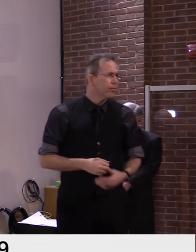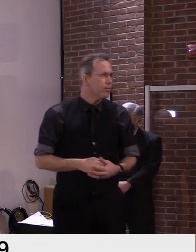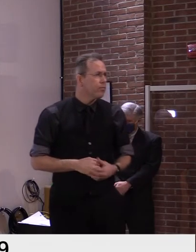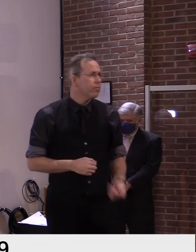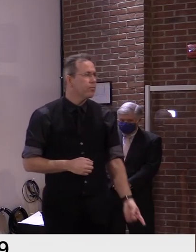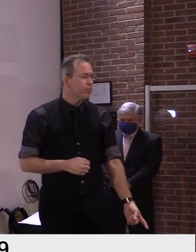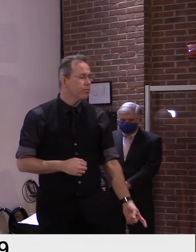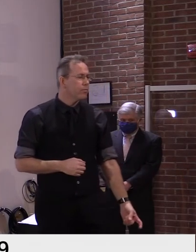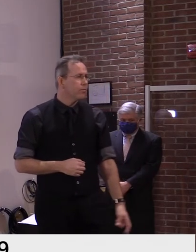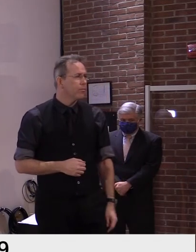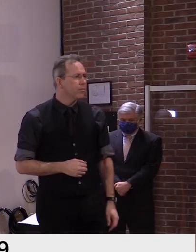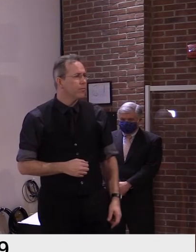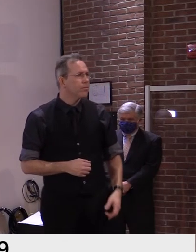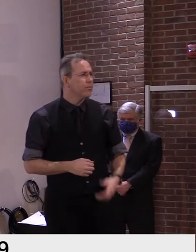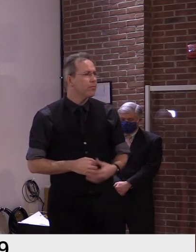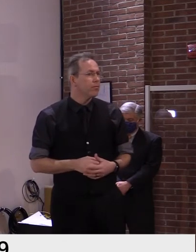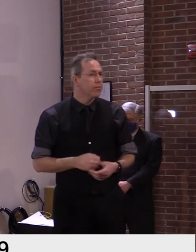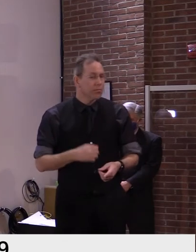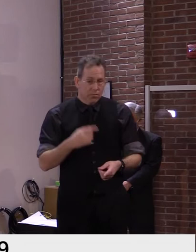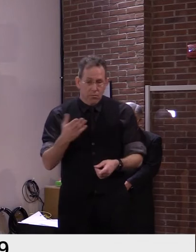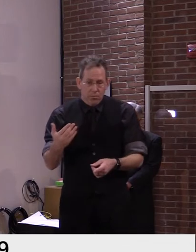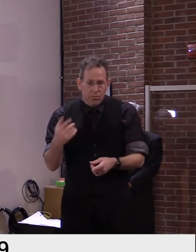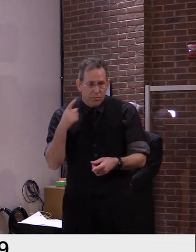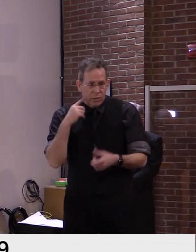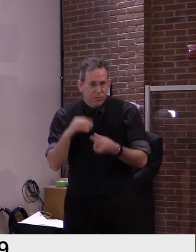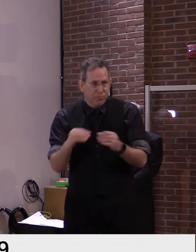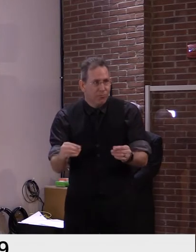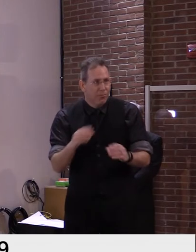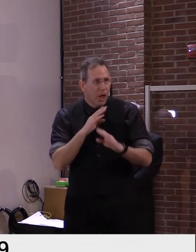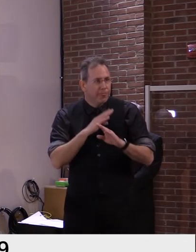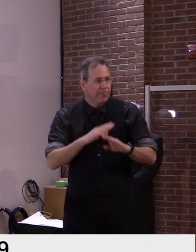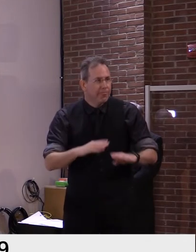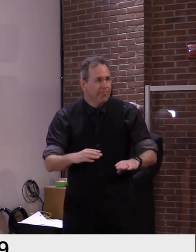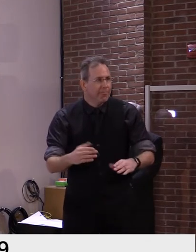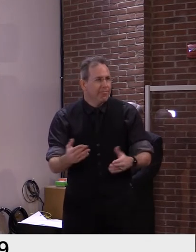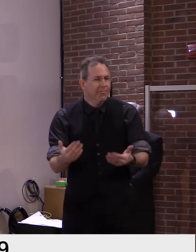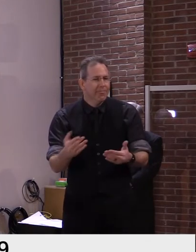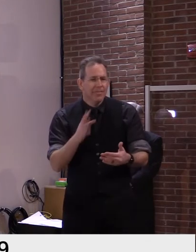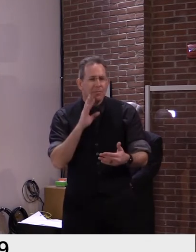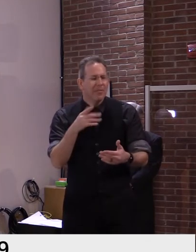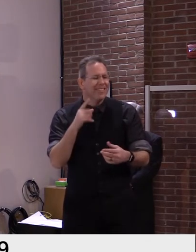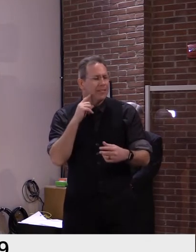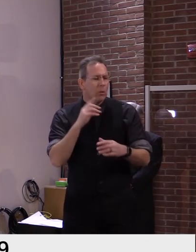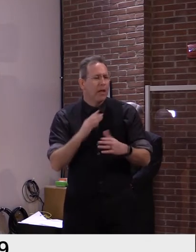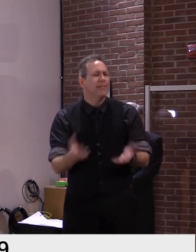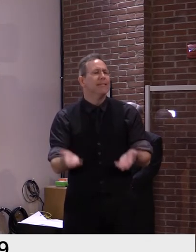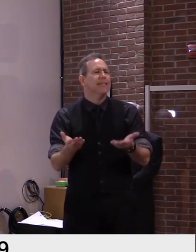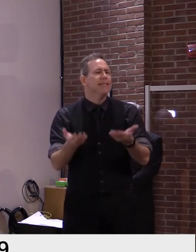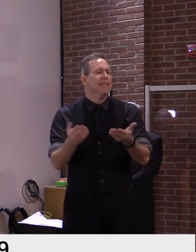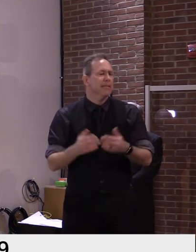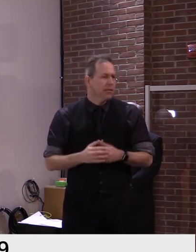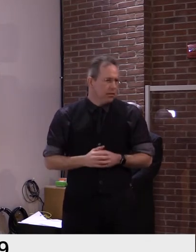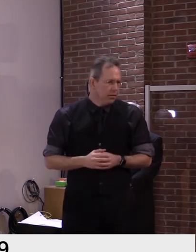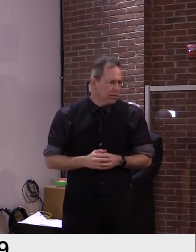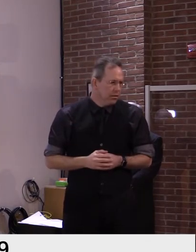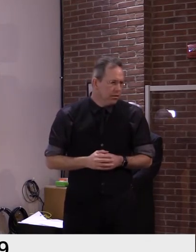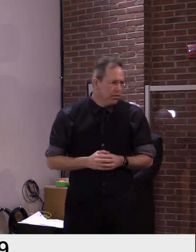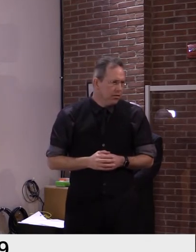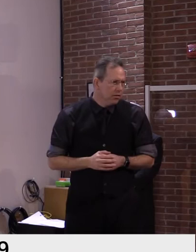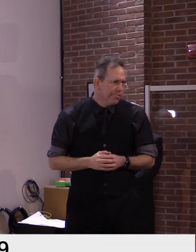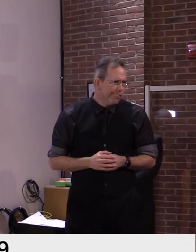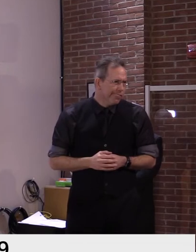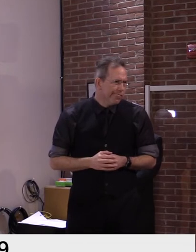Hear me? We can, just barely. I'm sorry, can you hear me? Yes, we can. Oh, sorry about